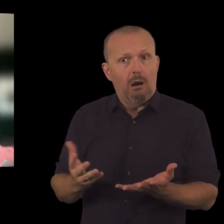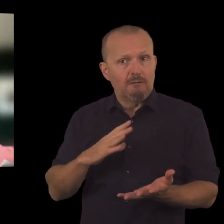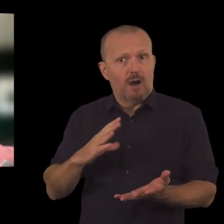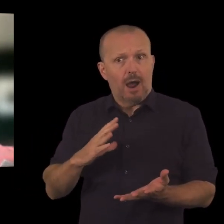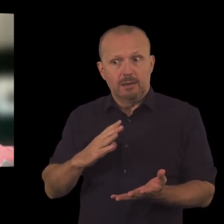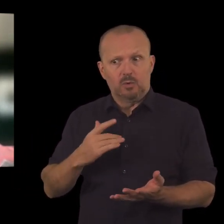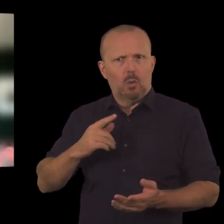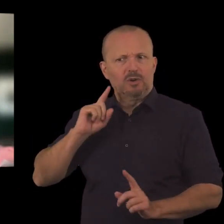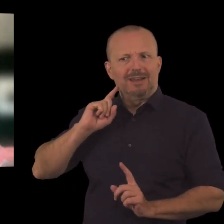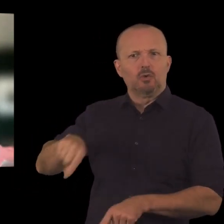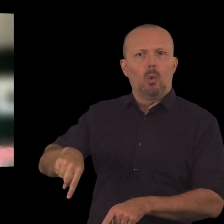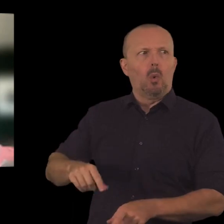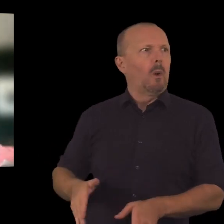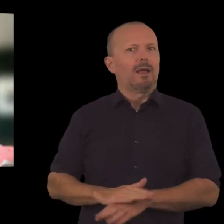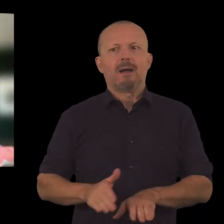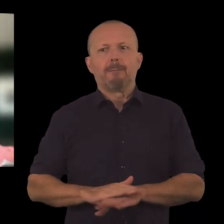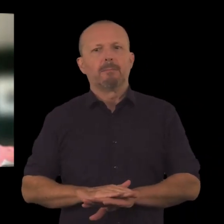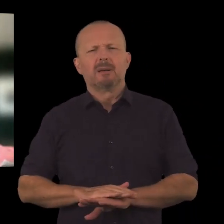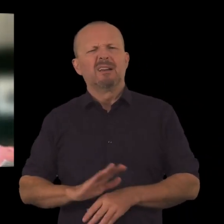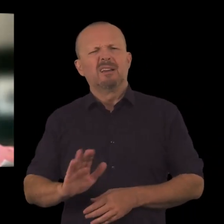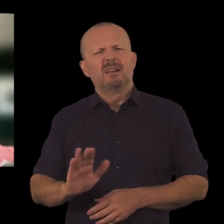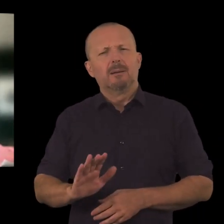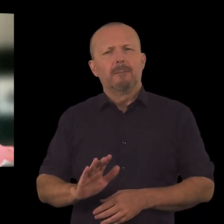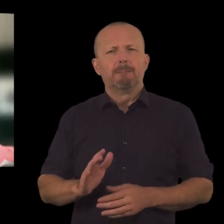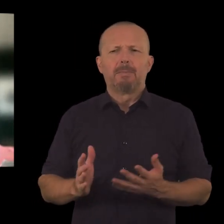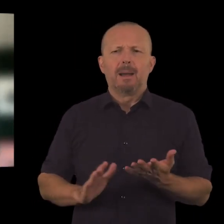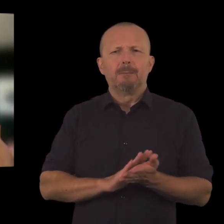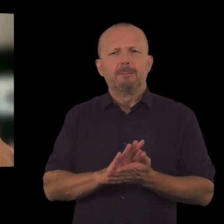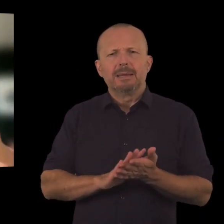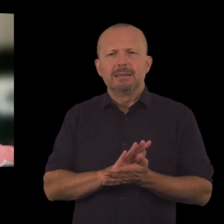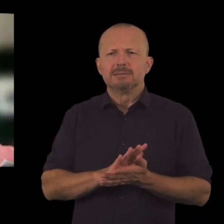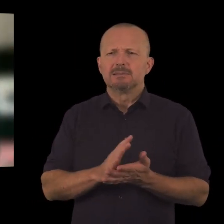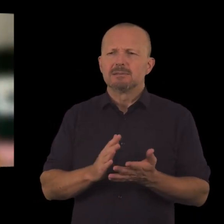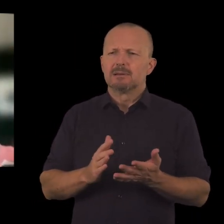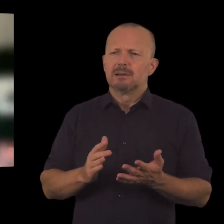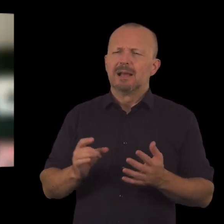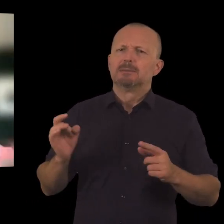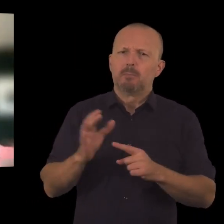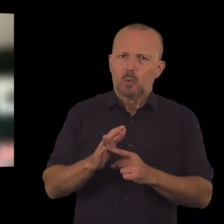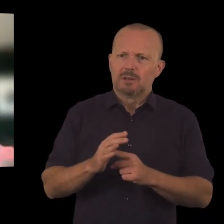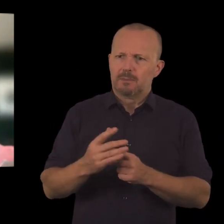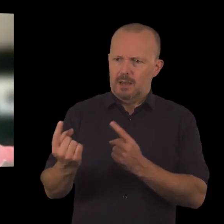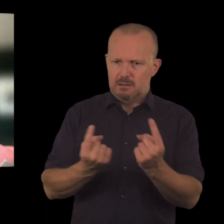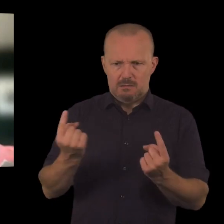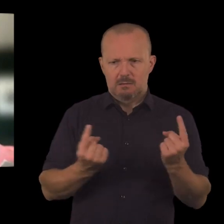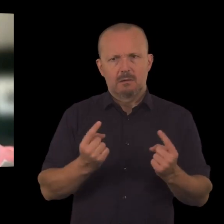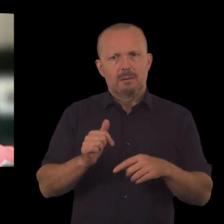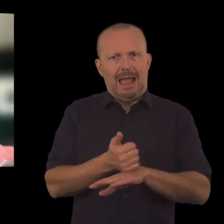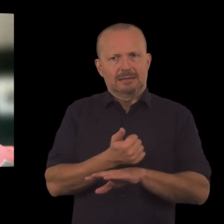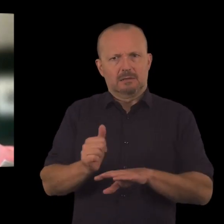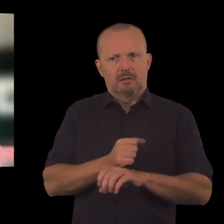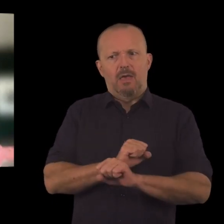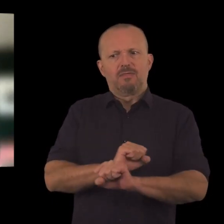I am certainly not going to ask people to keep revisiting that if that's something they don't want to